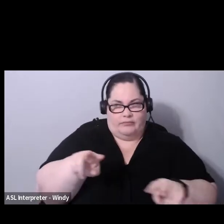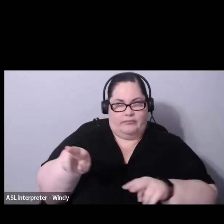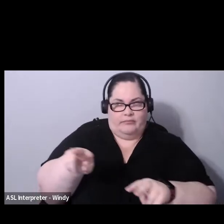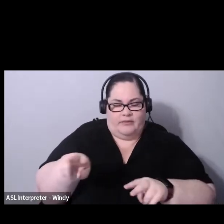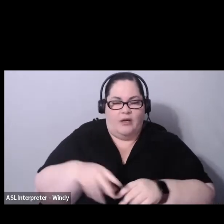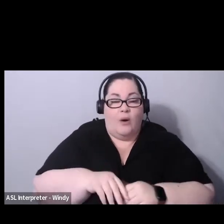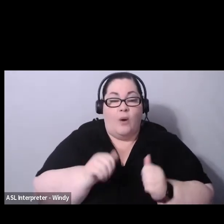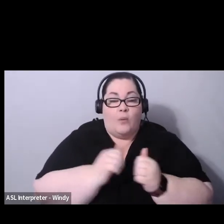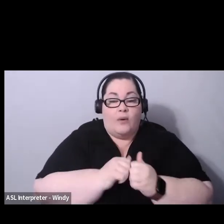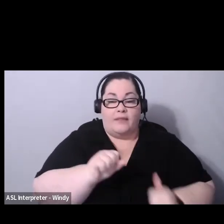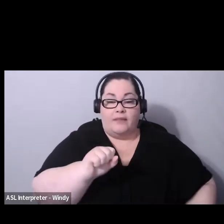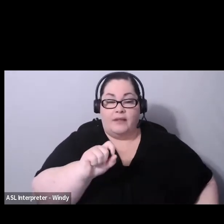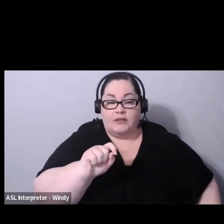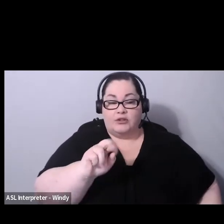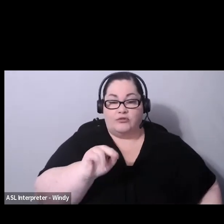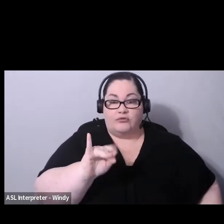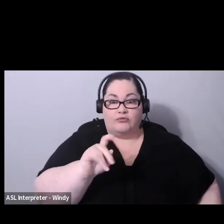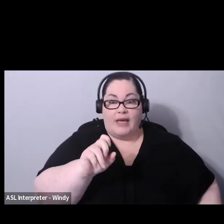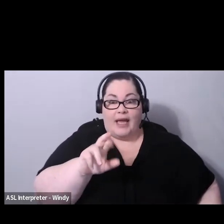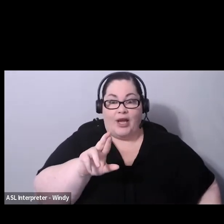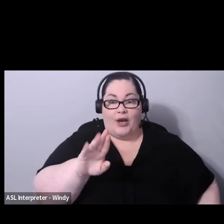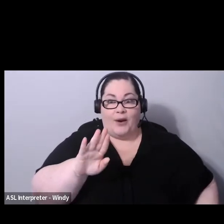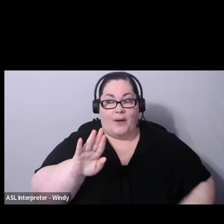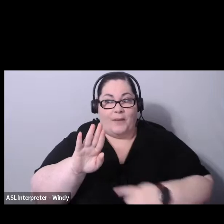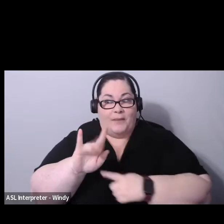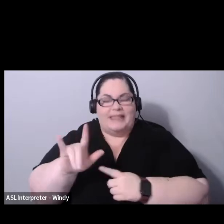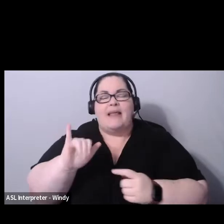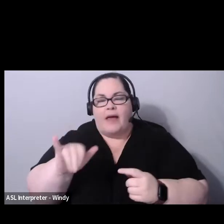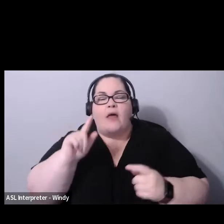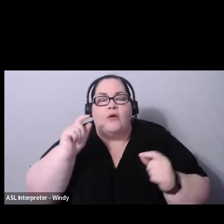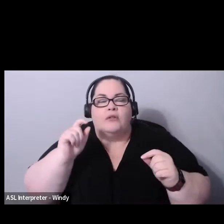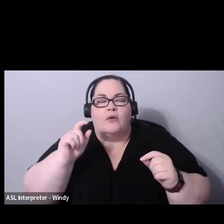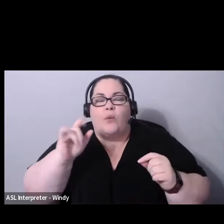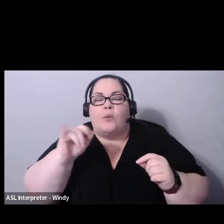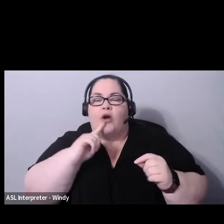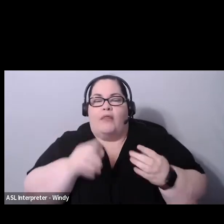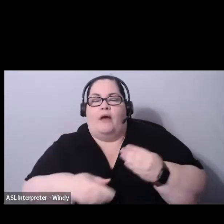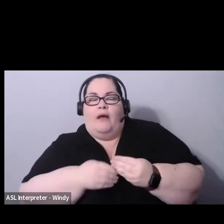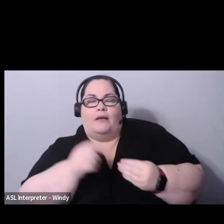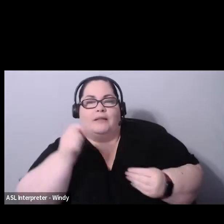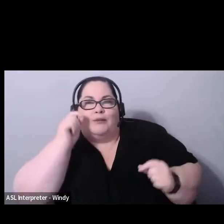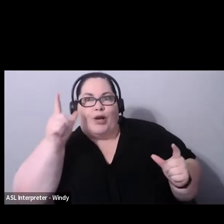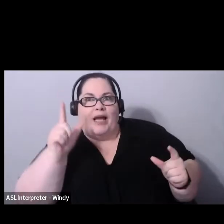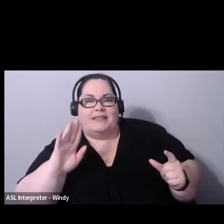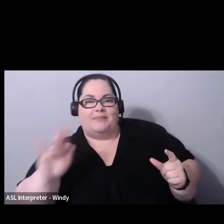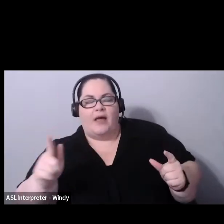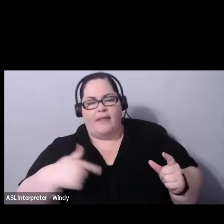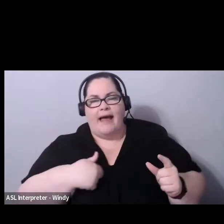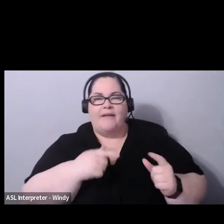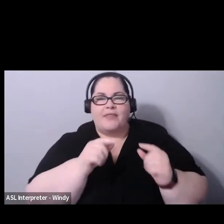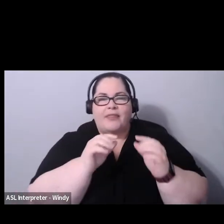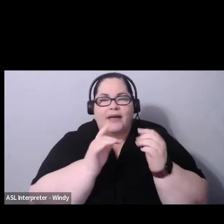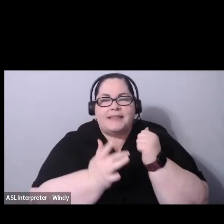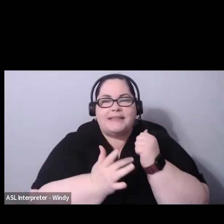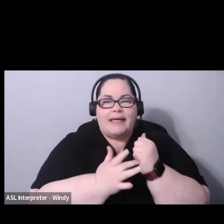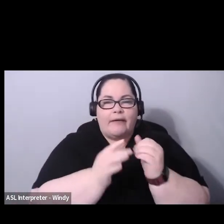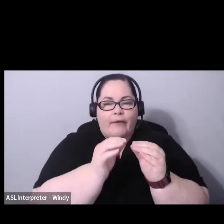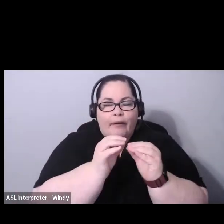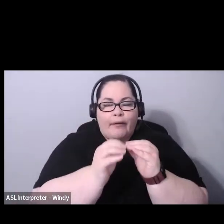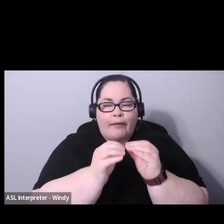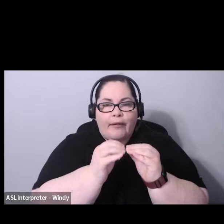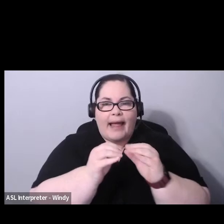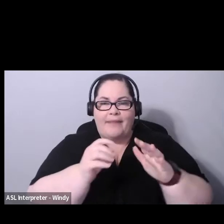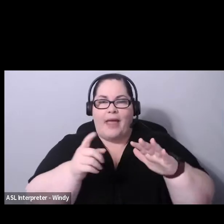With the striker bill, they're the surprise bill that, they have the technical correction, they